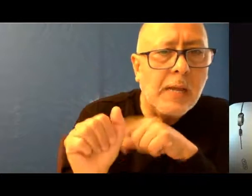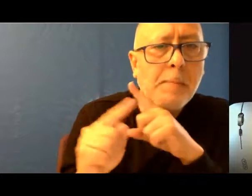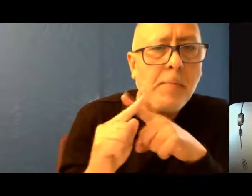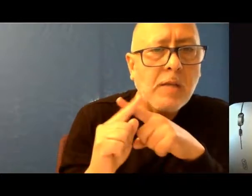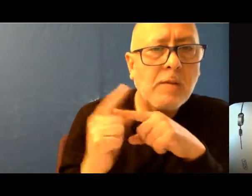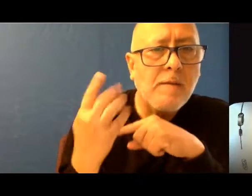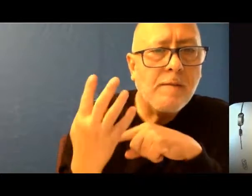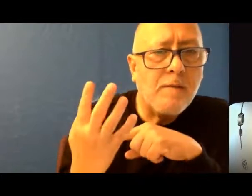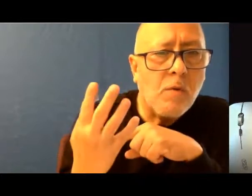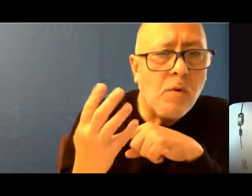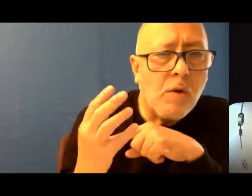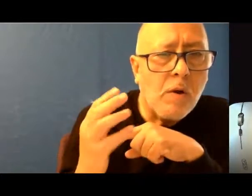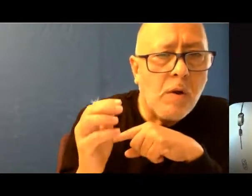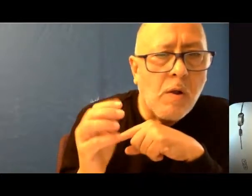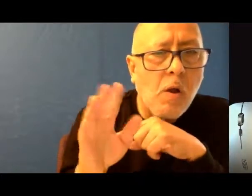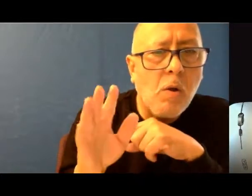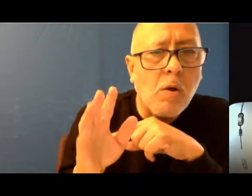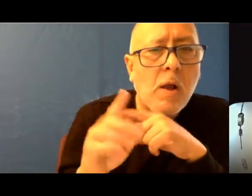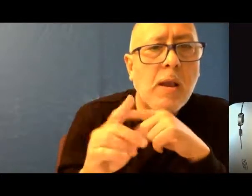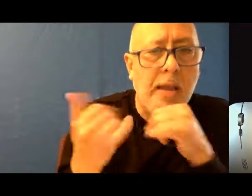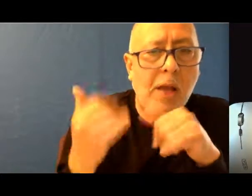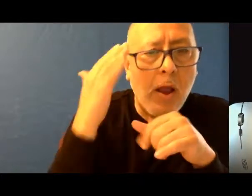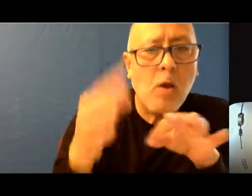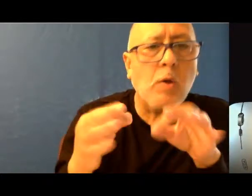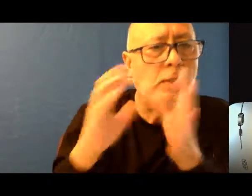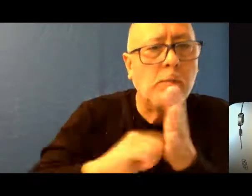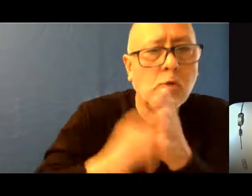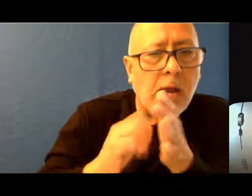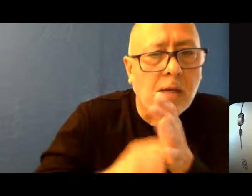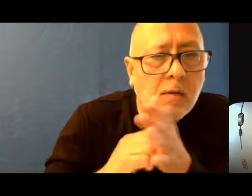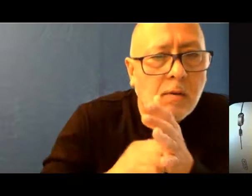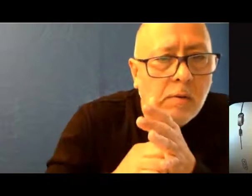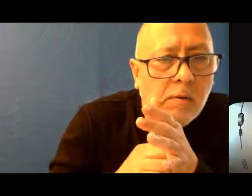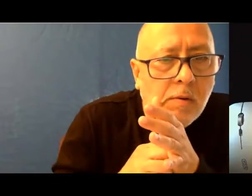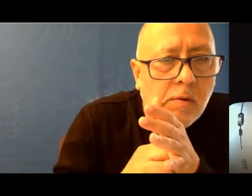4a. So now I know it's definitely subtracting.